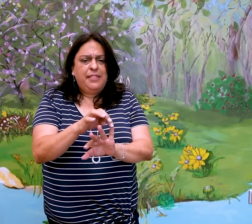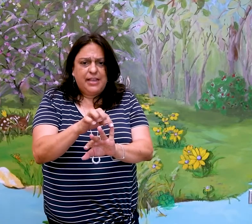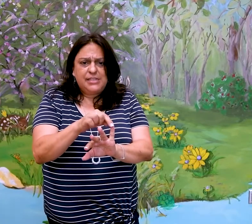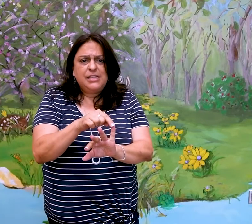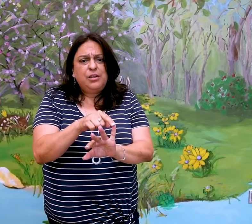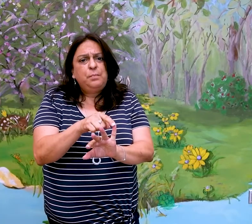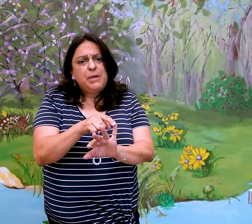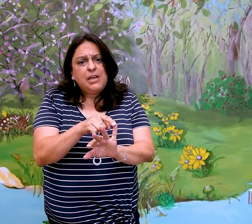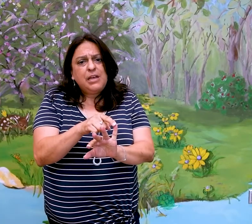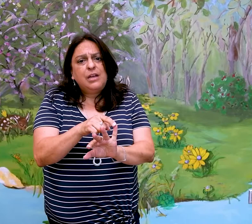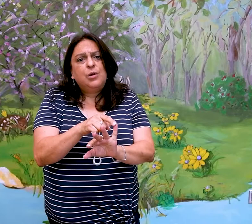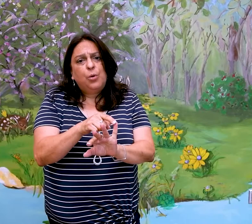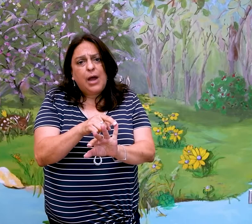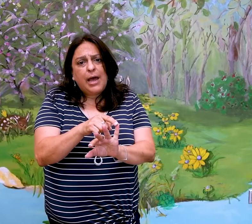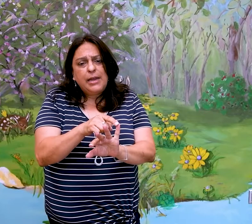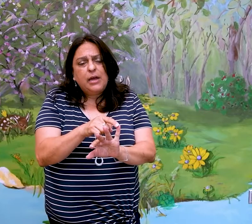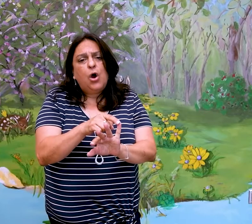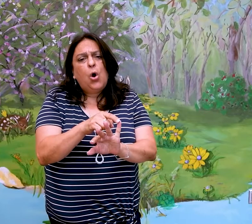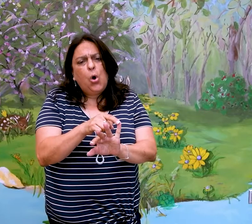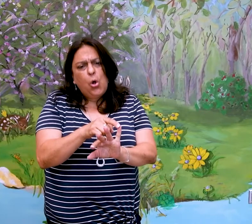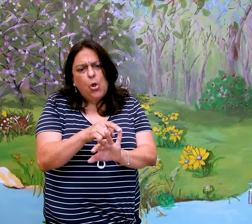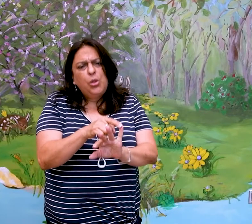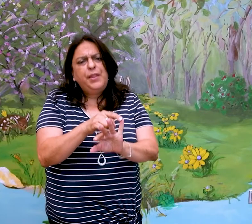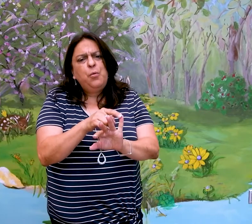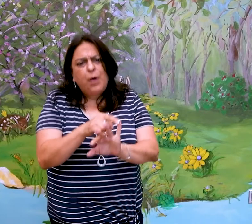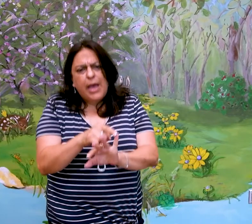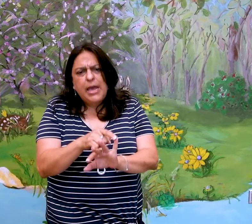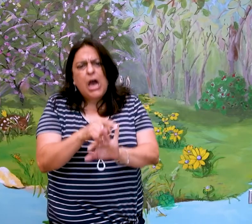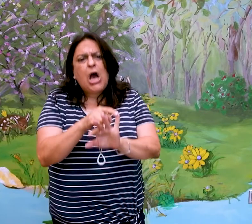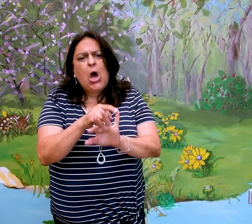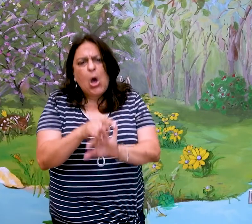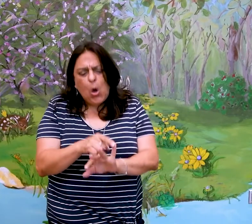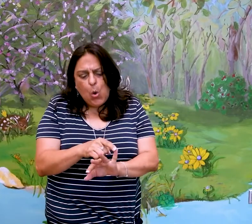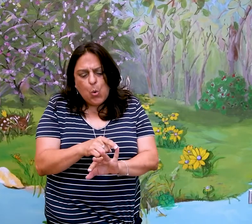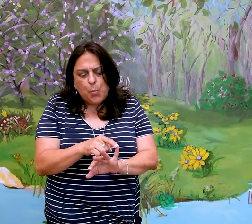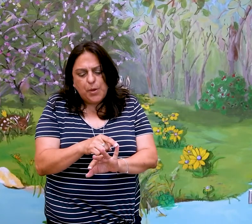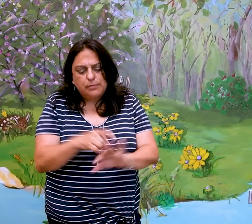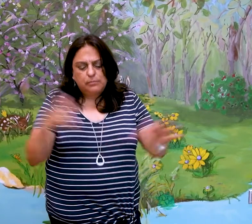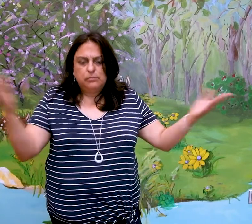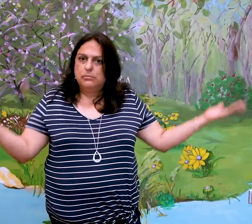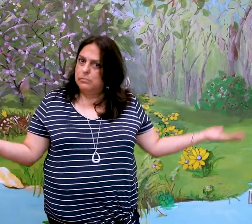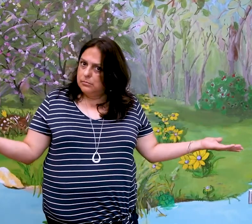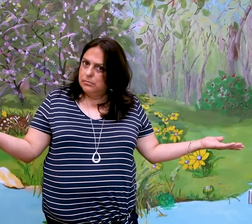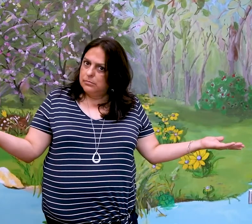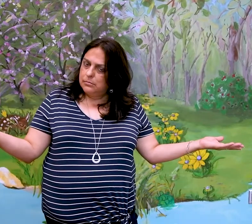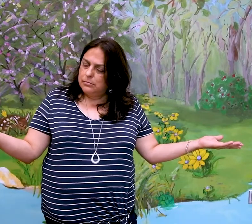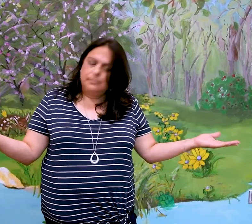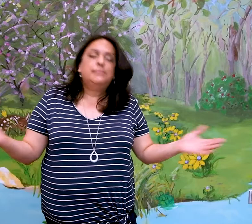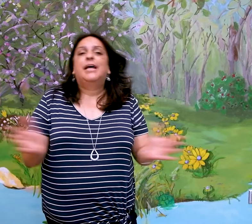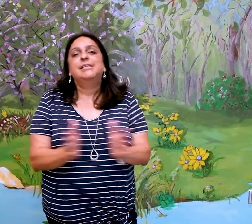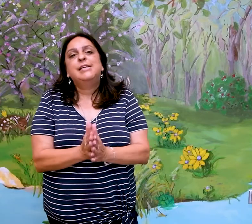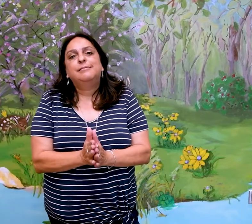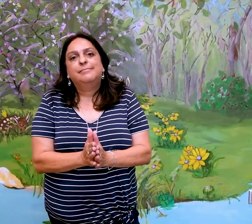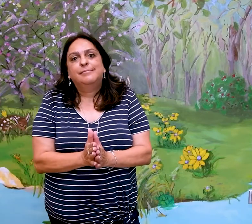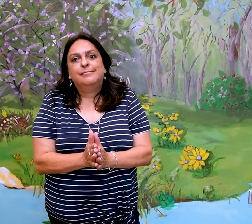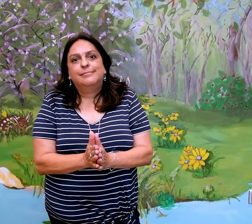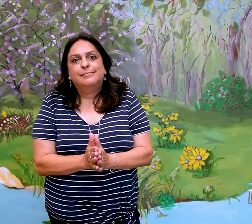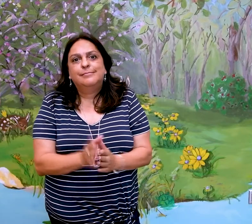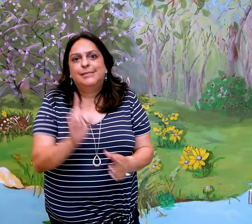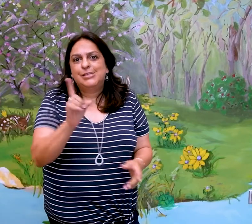this little piggy cried all the way home. That's it. Let's do it